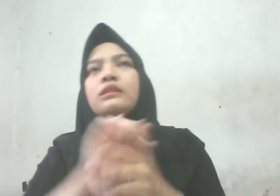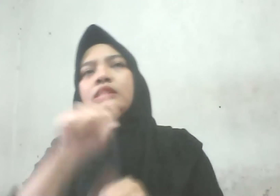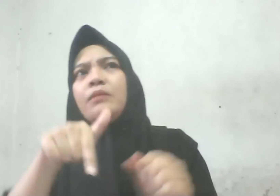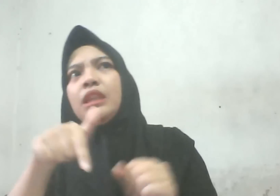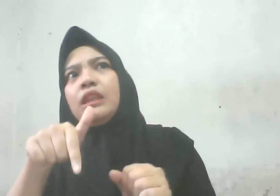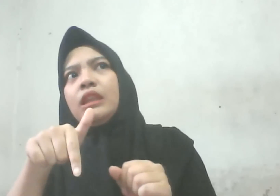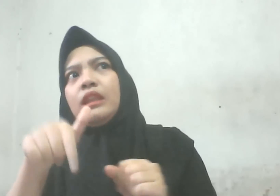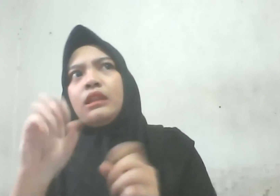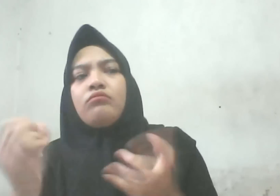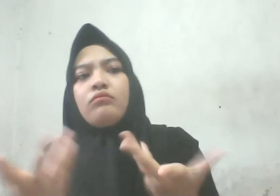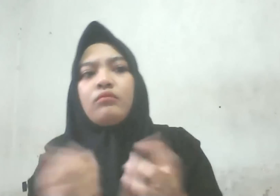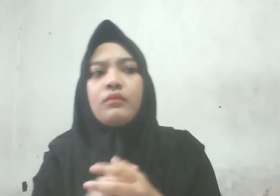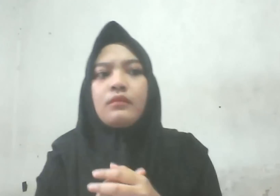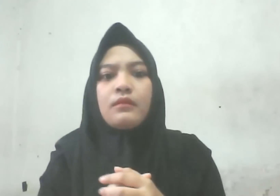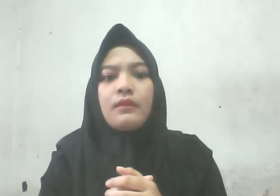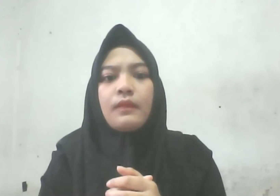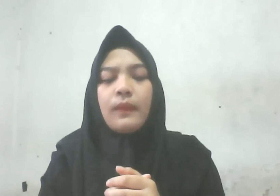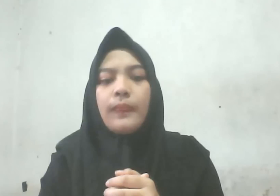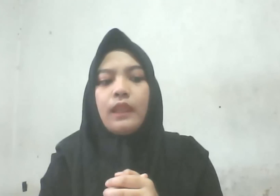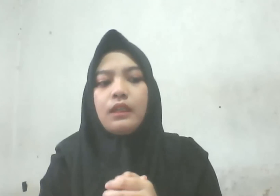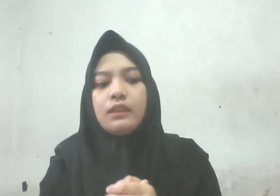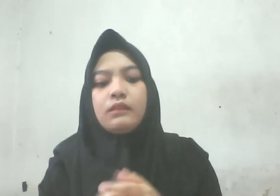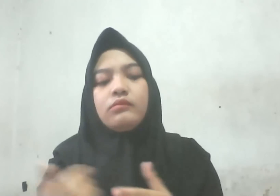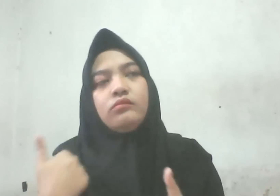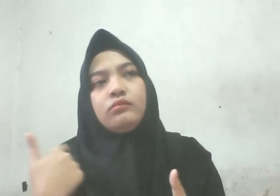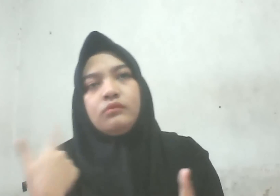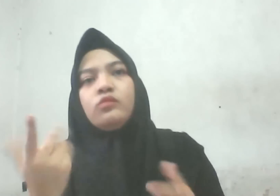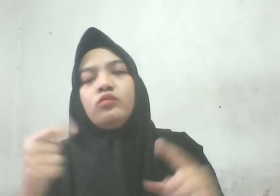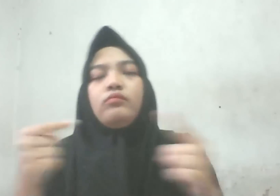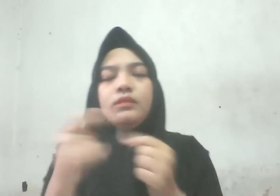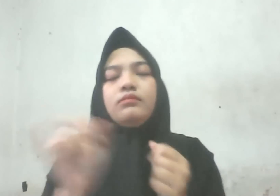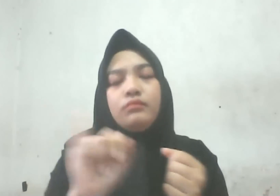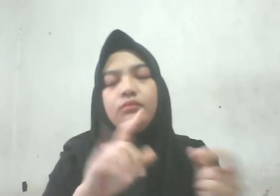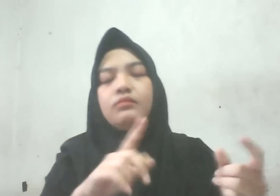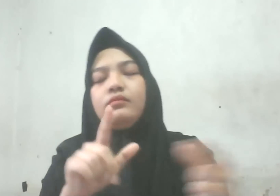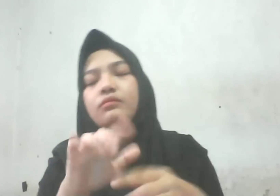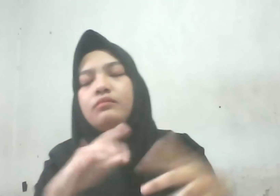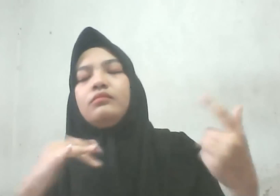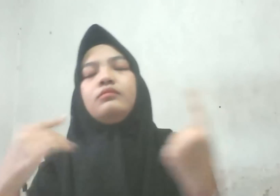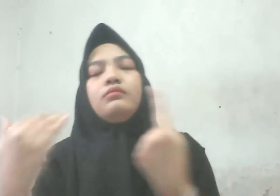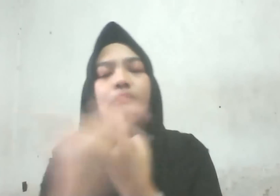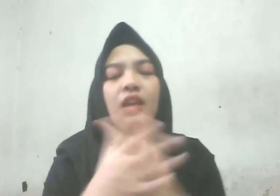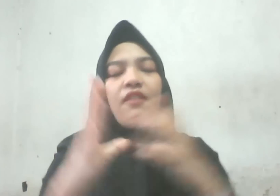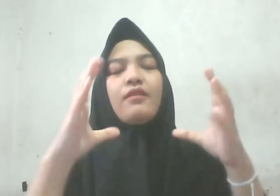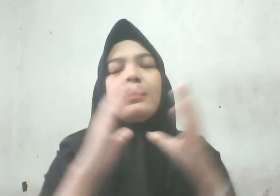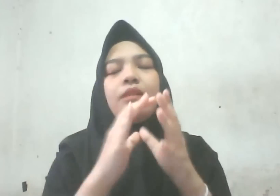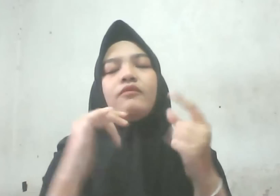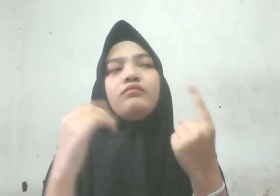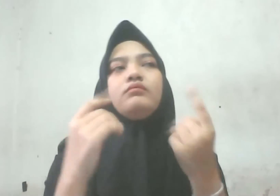separates impairment from society and focuses the attention on society.